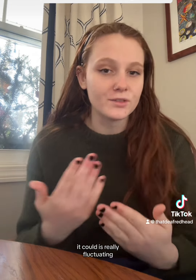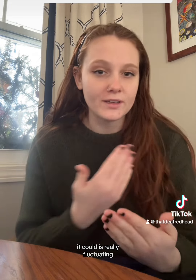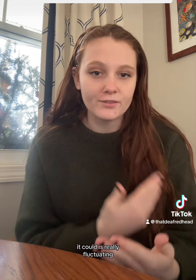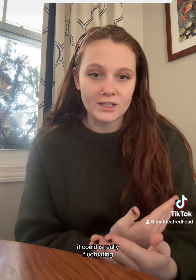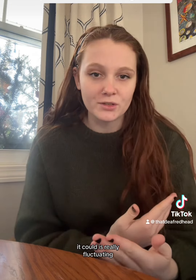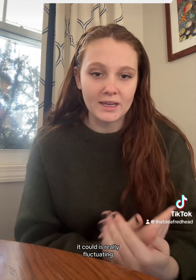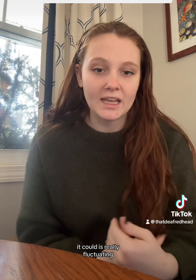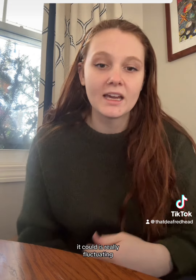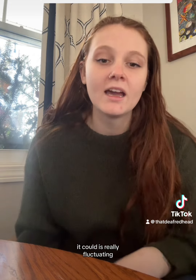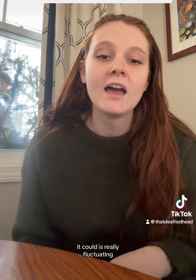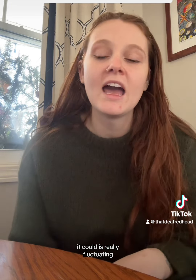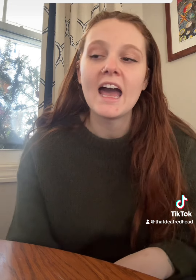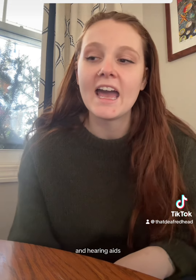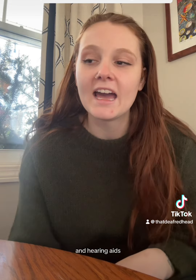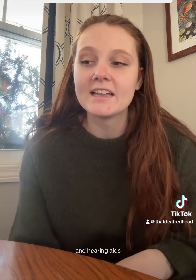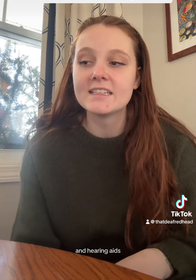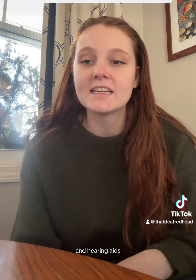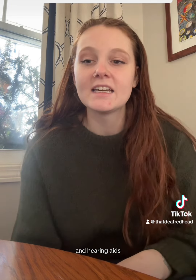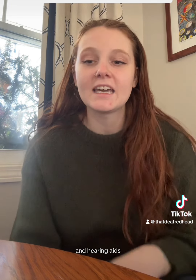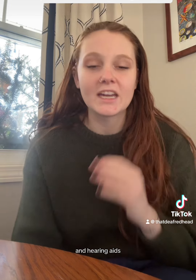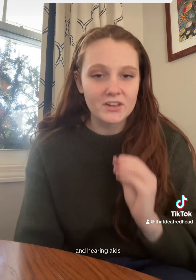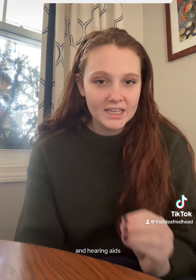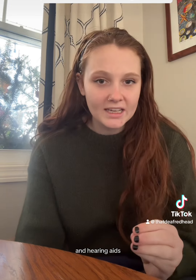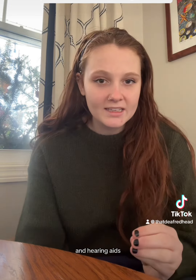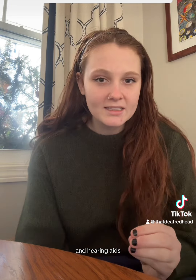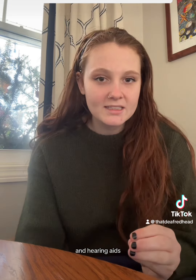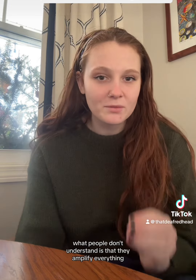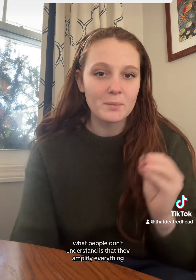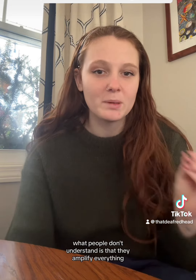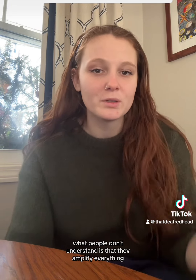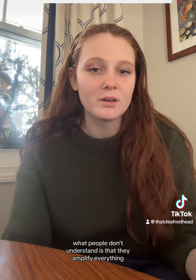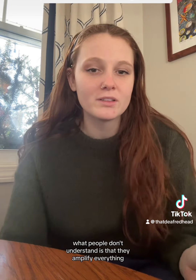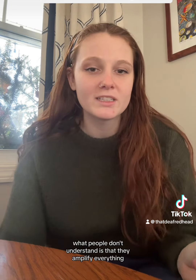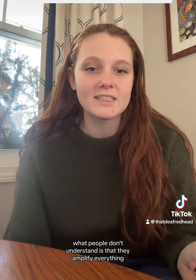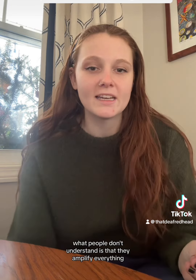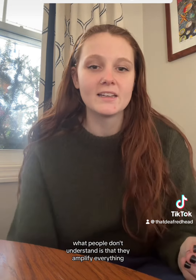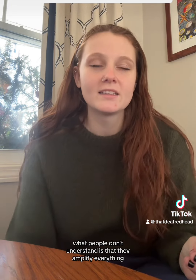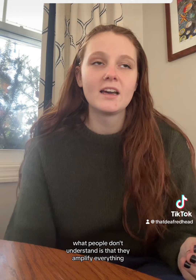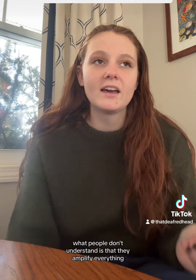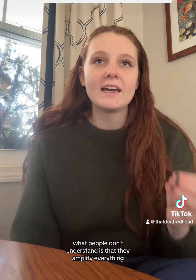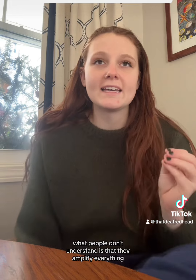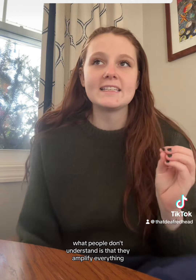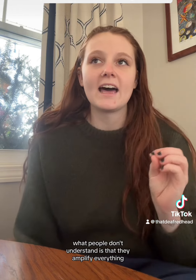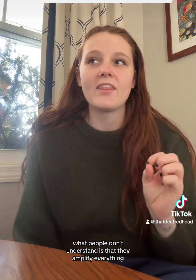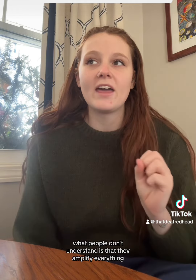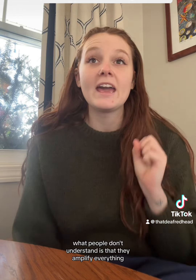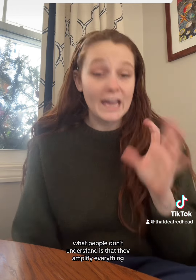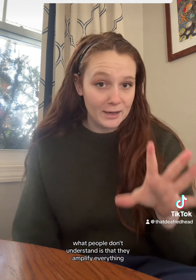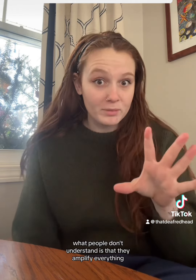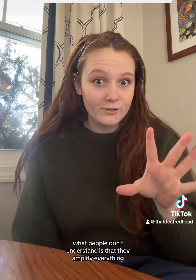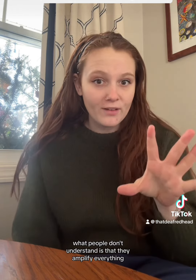really fluctuating. And hearing aids, what people don't understand is that they